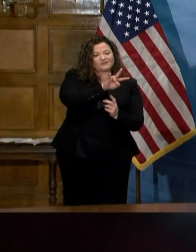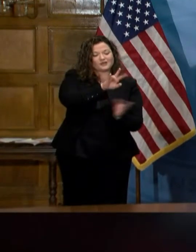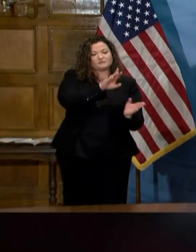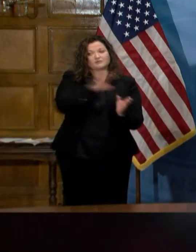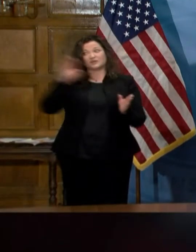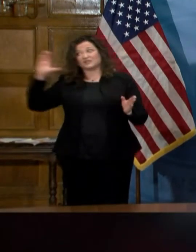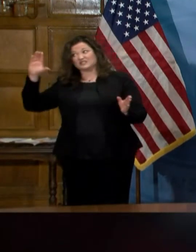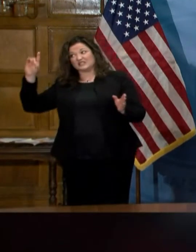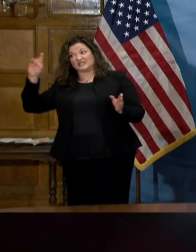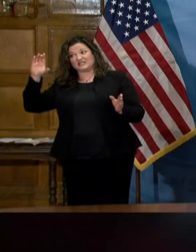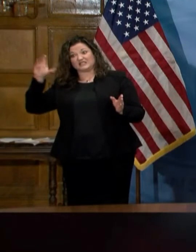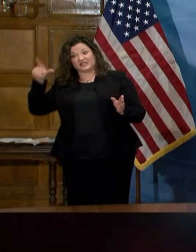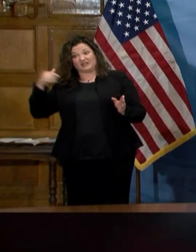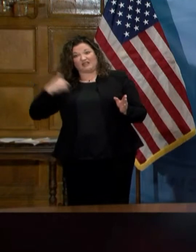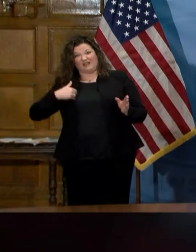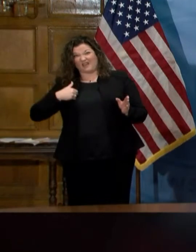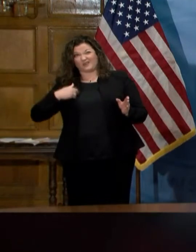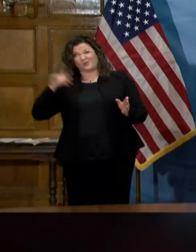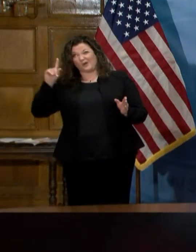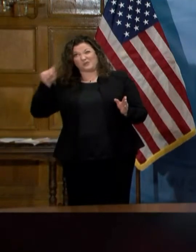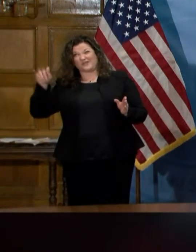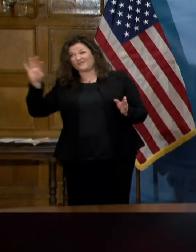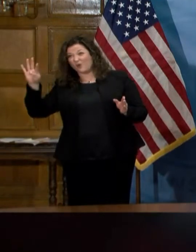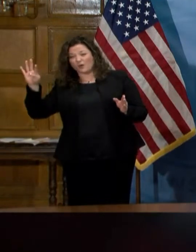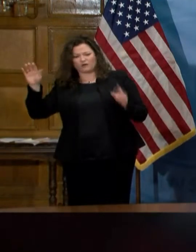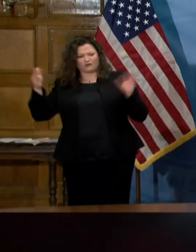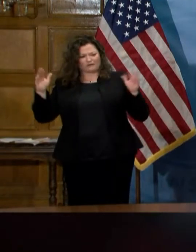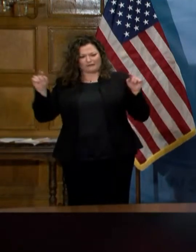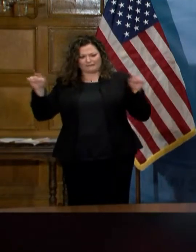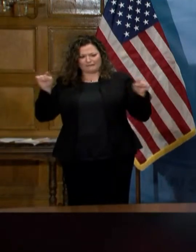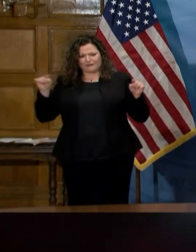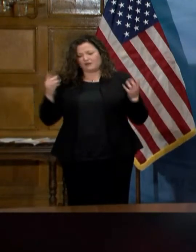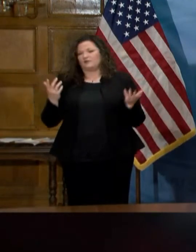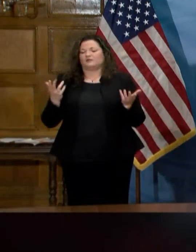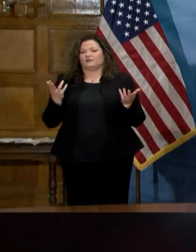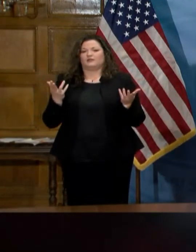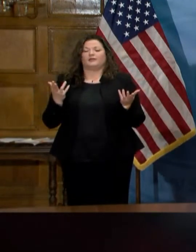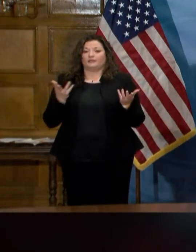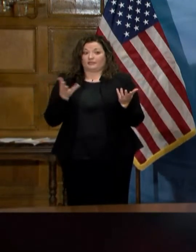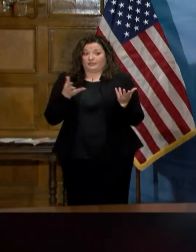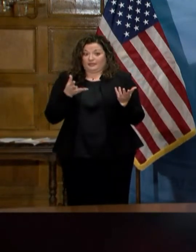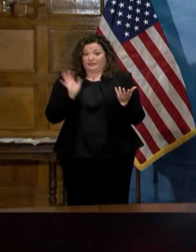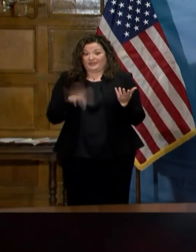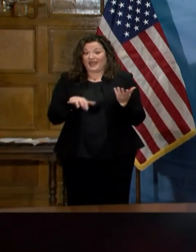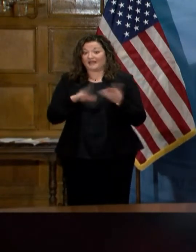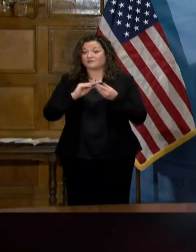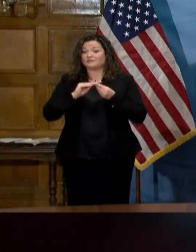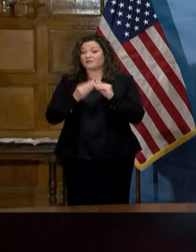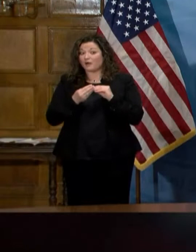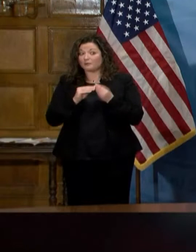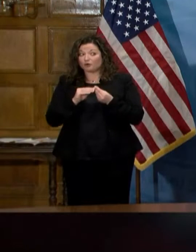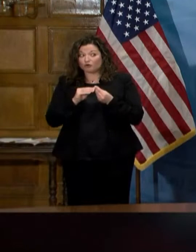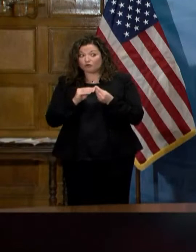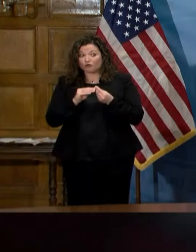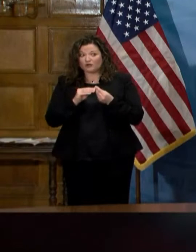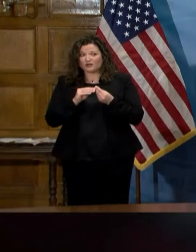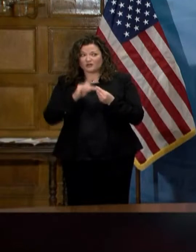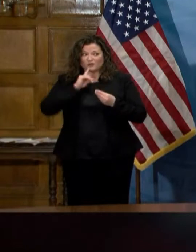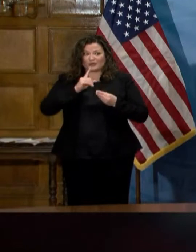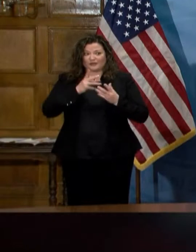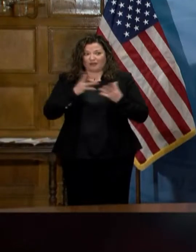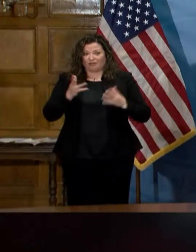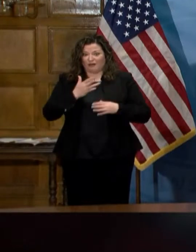CDC had, I guess it was, I don't know, it was 1.4%. Is that number that much better in terms of